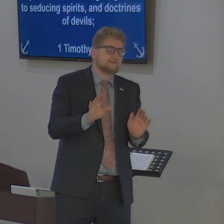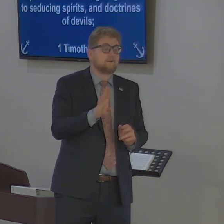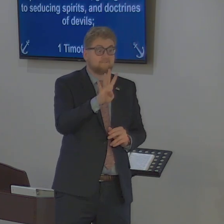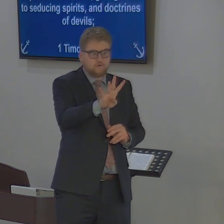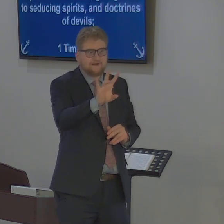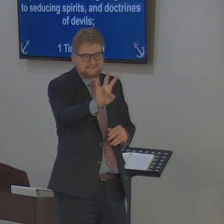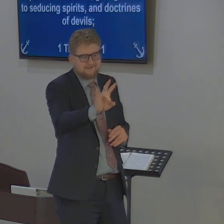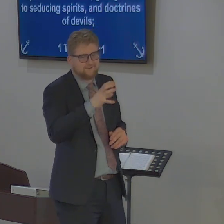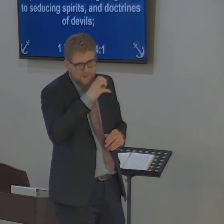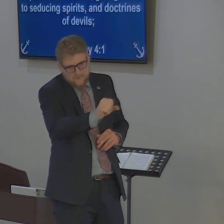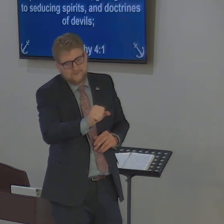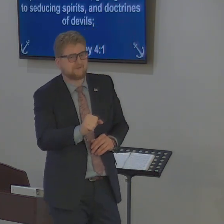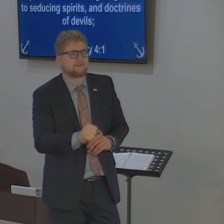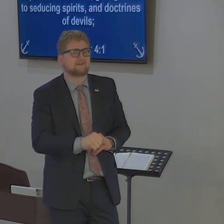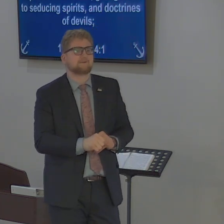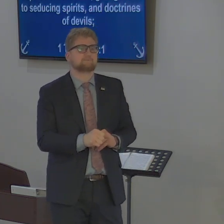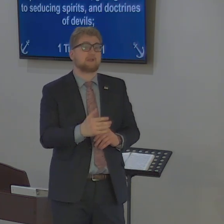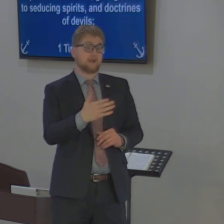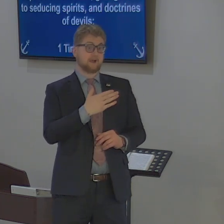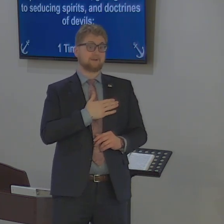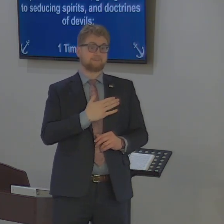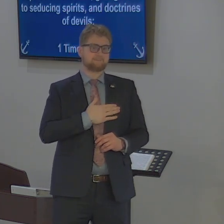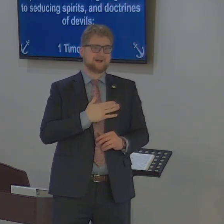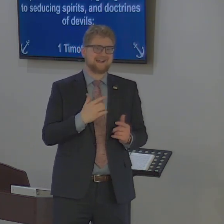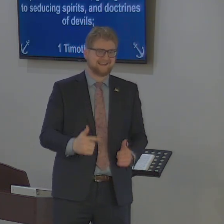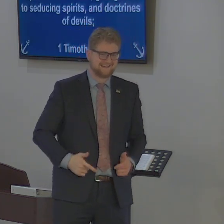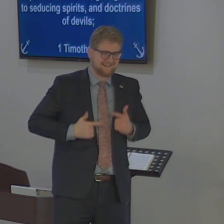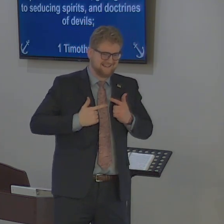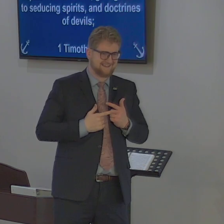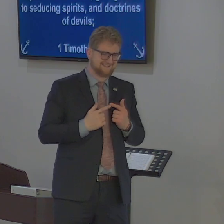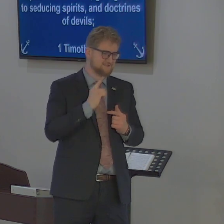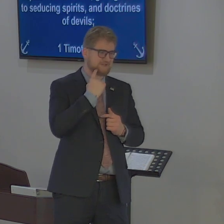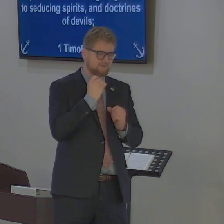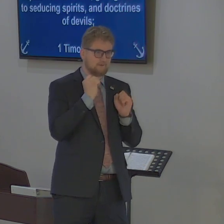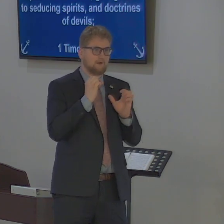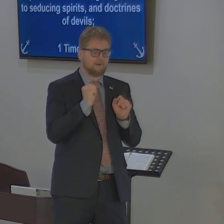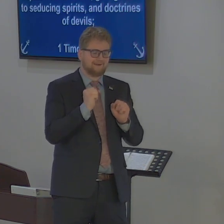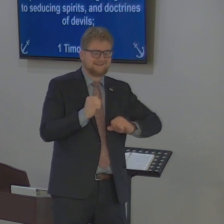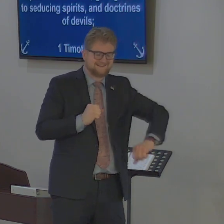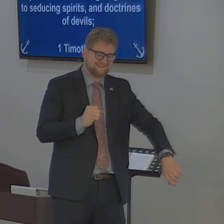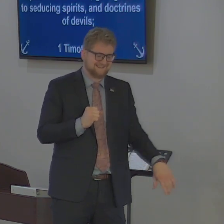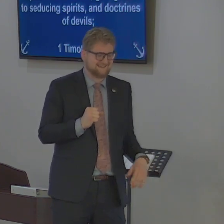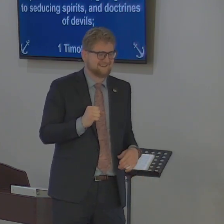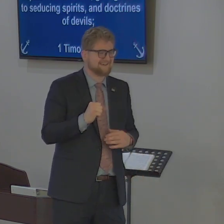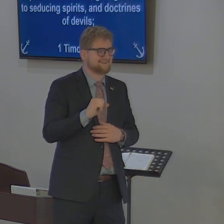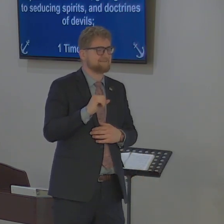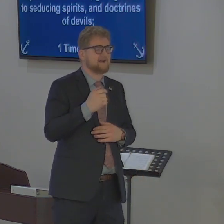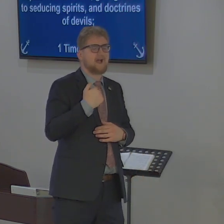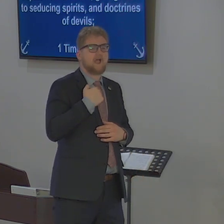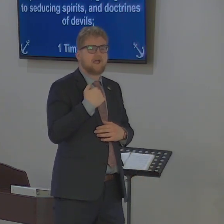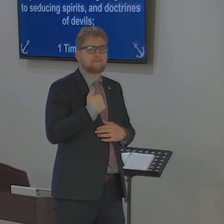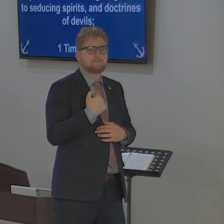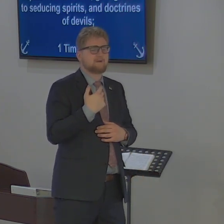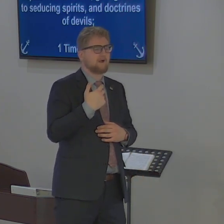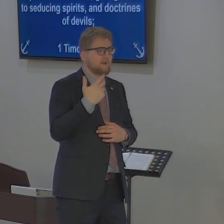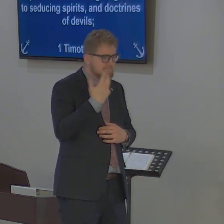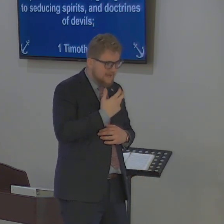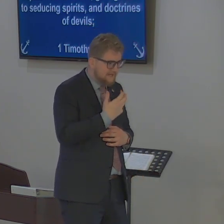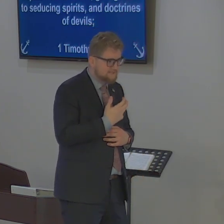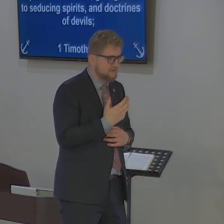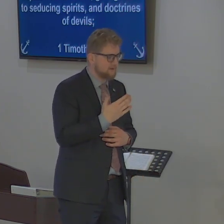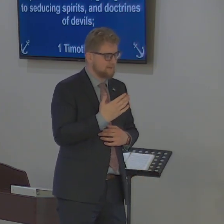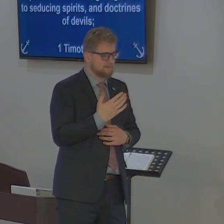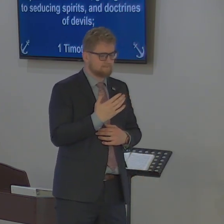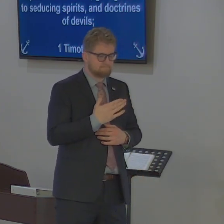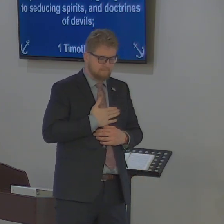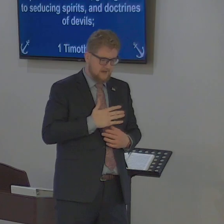years old, and in my lifetime, I'm amazed at I'm not talking about spirituality. I'm just talking about the